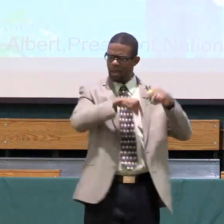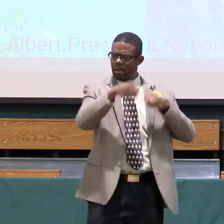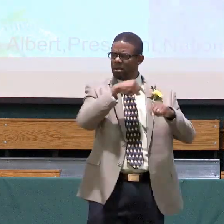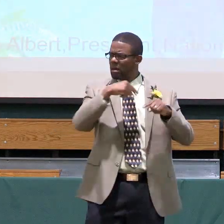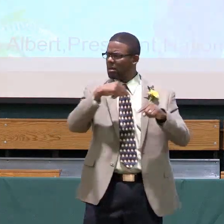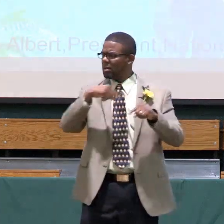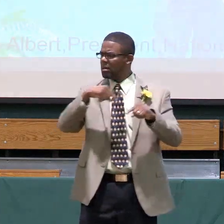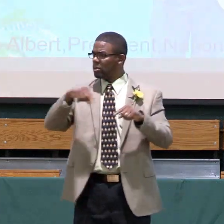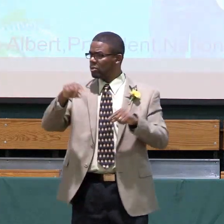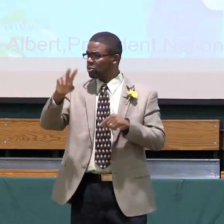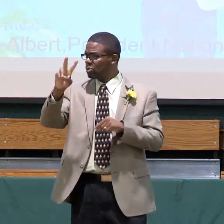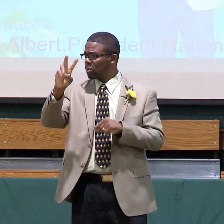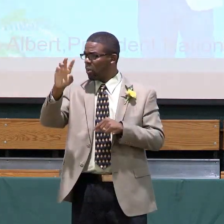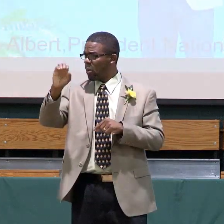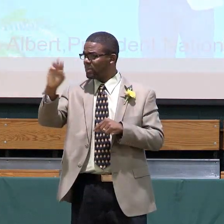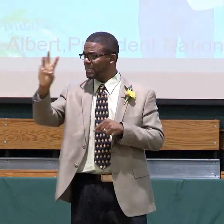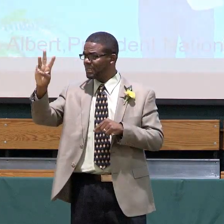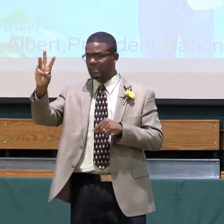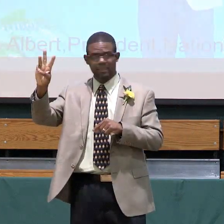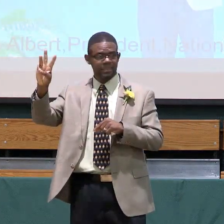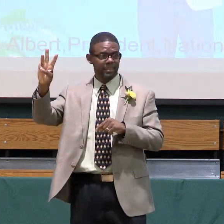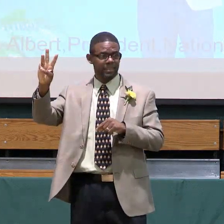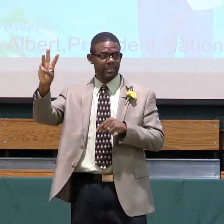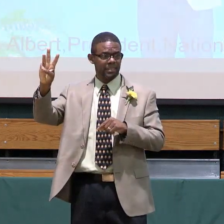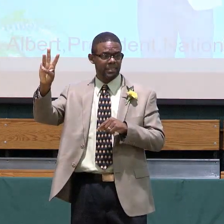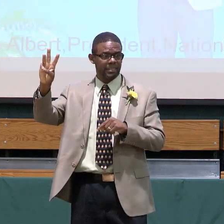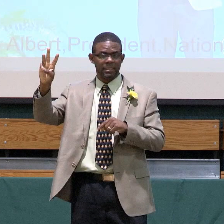just back up a minute. In 2006,